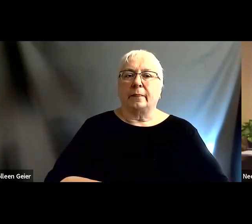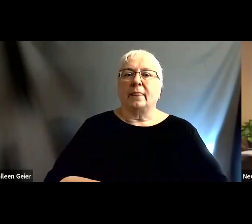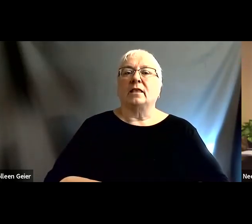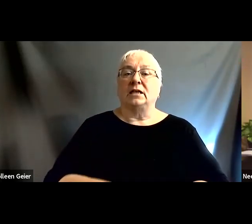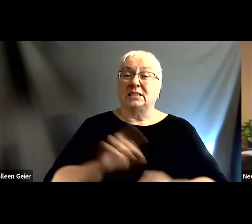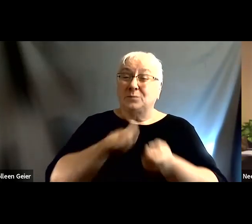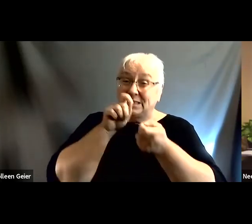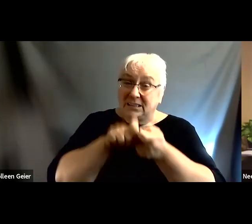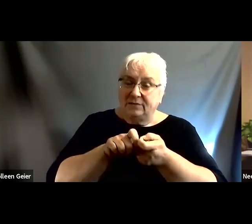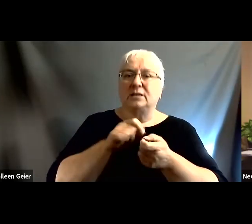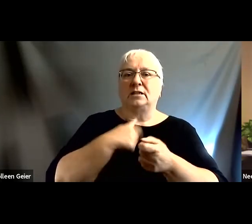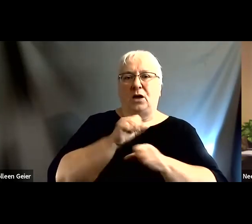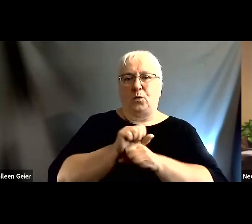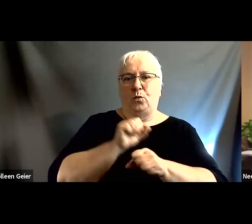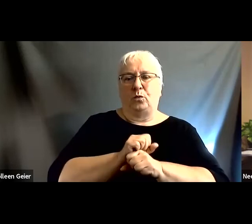visually impaired.